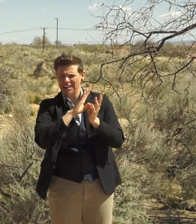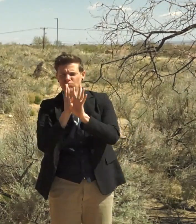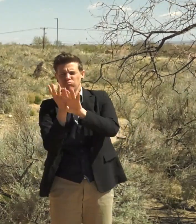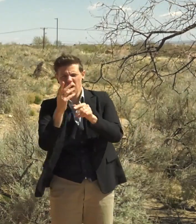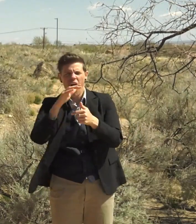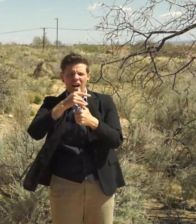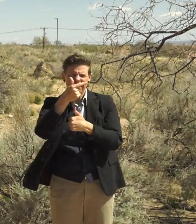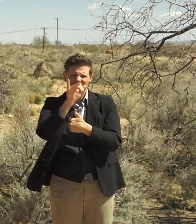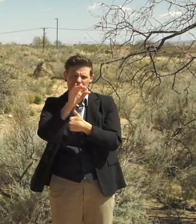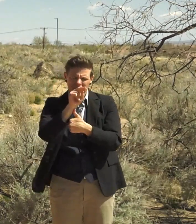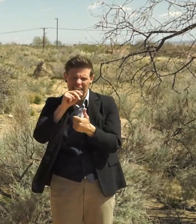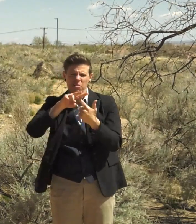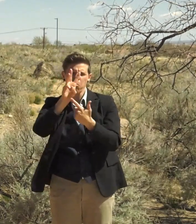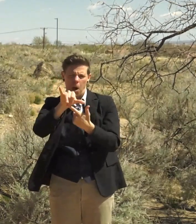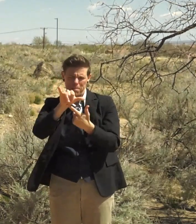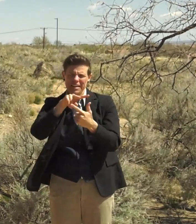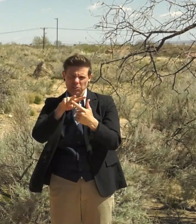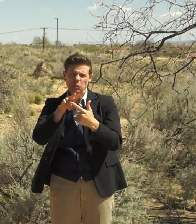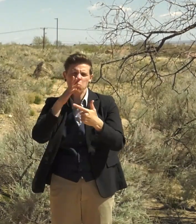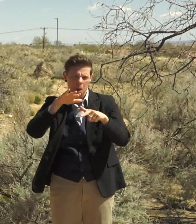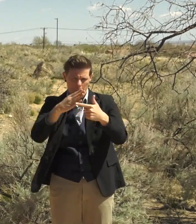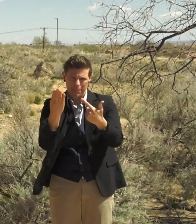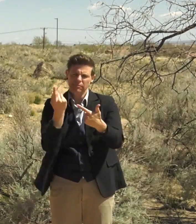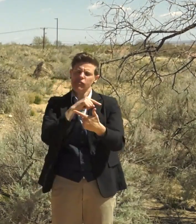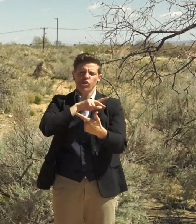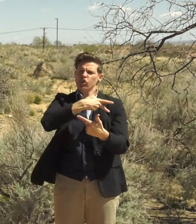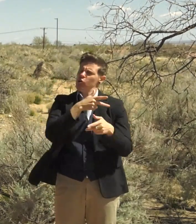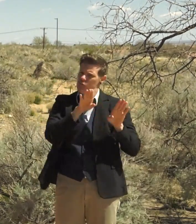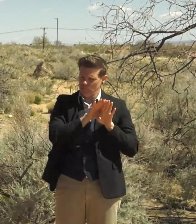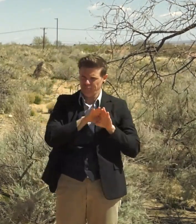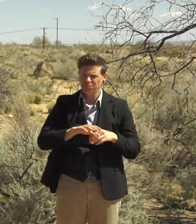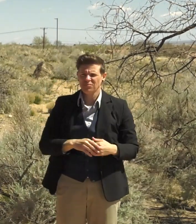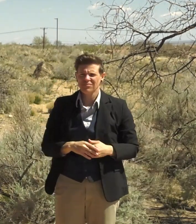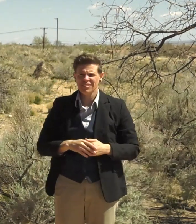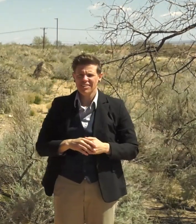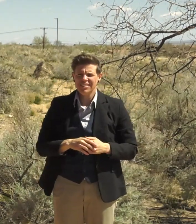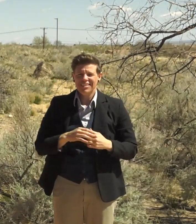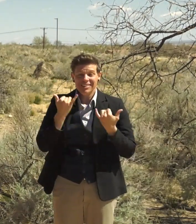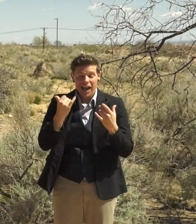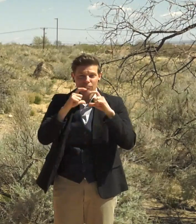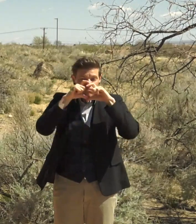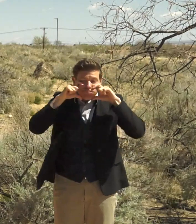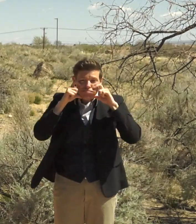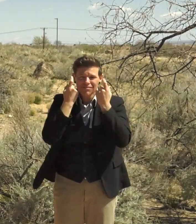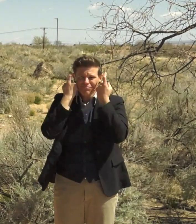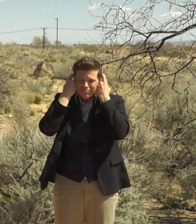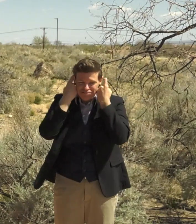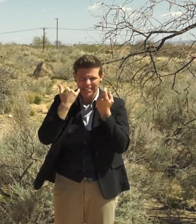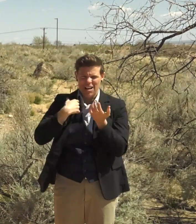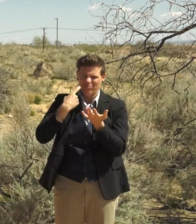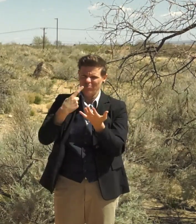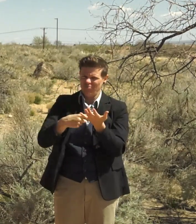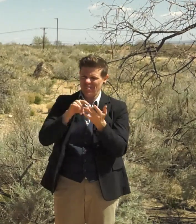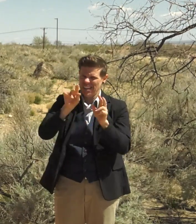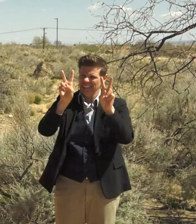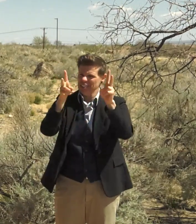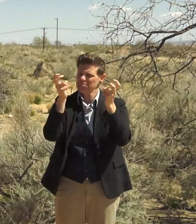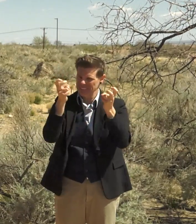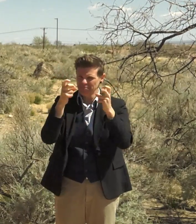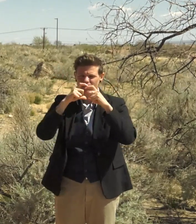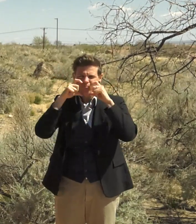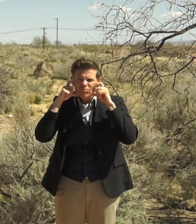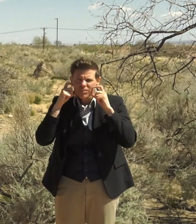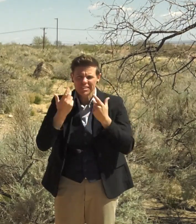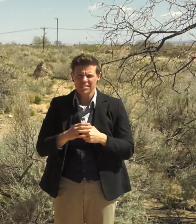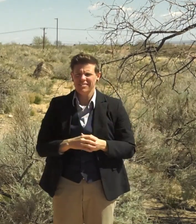Okay, face coverings. We're going to talk more about this in a little bit, but state and federal officials are now offering new guidance with respect to encouraging